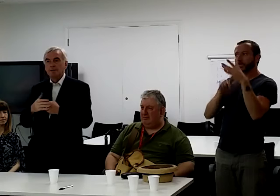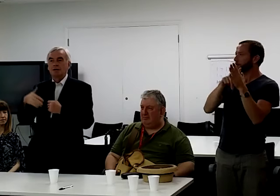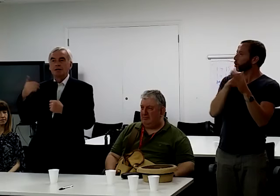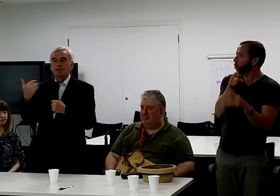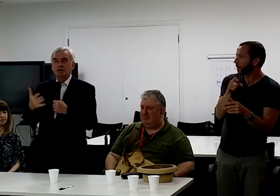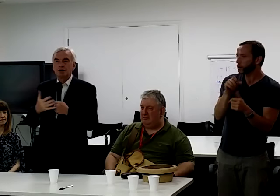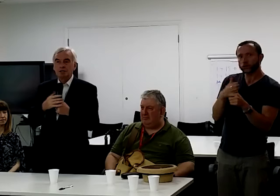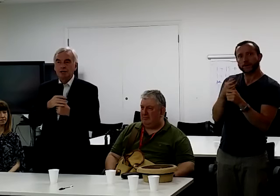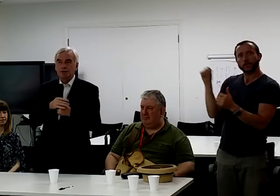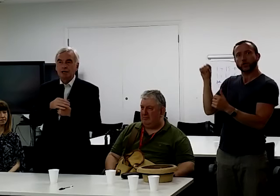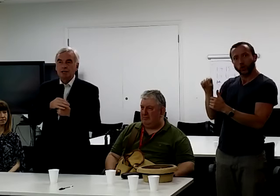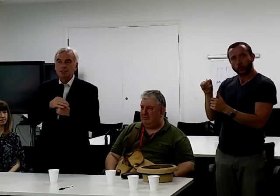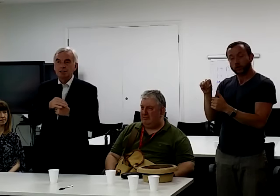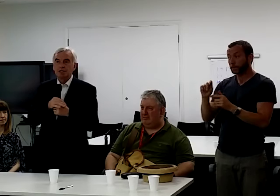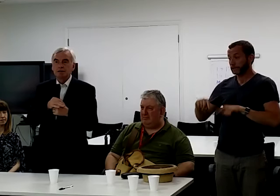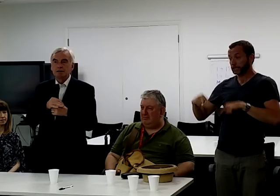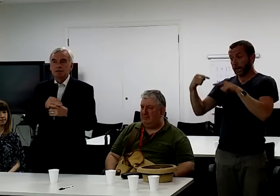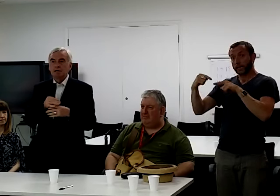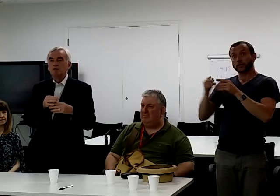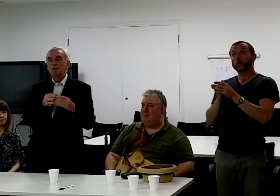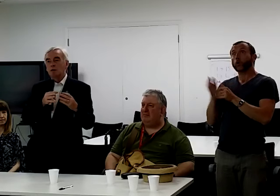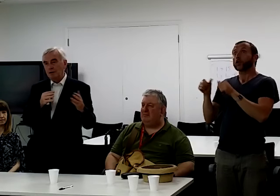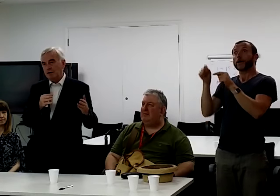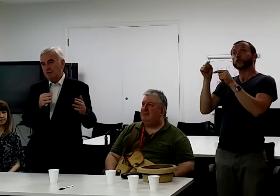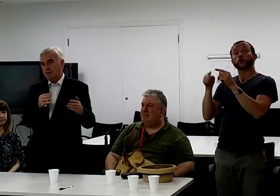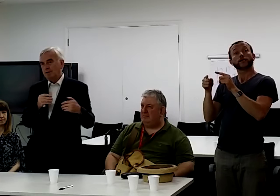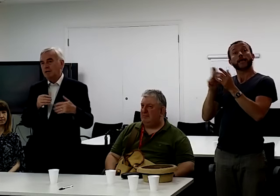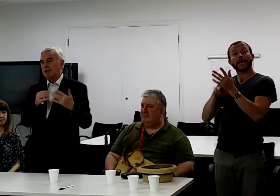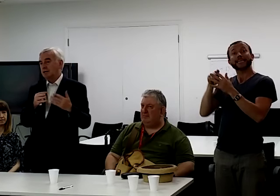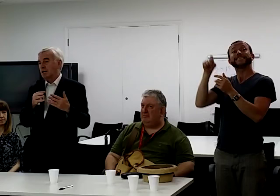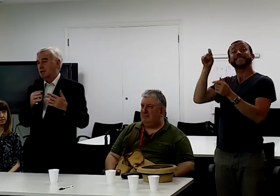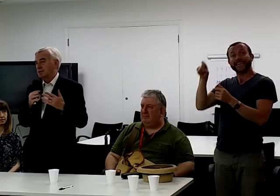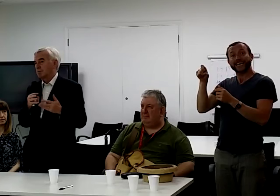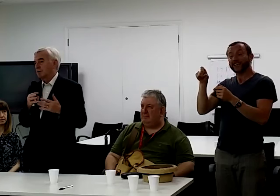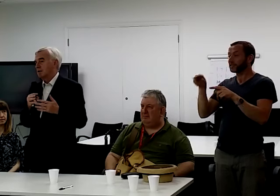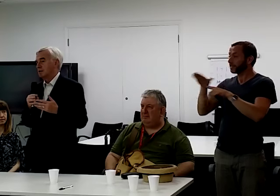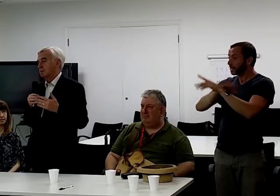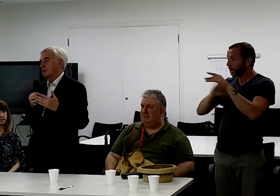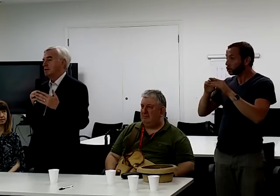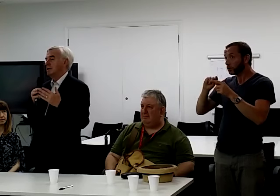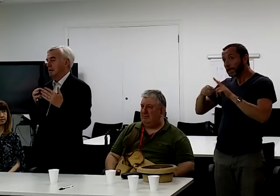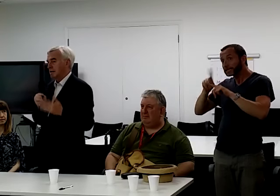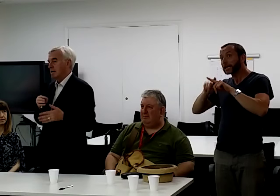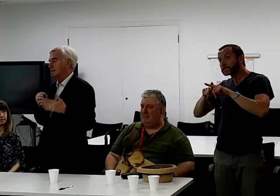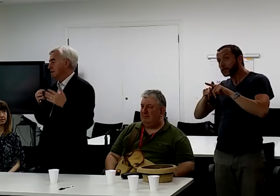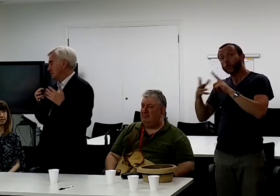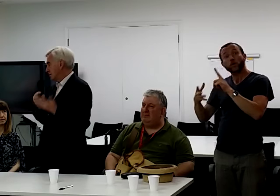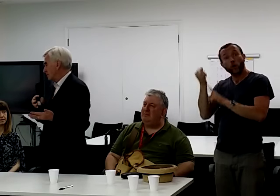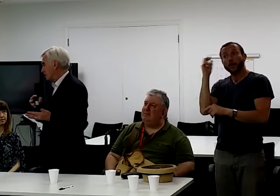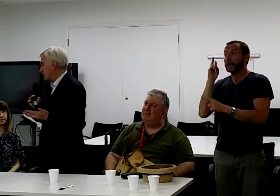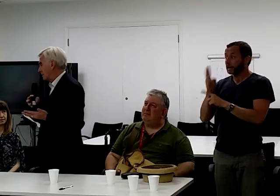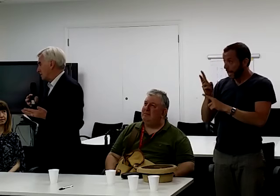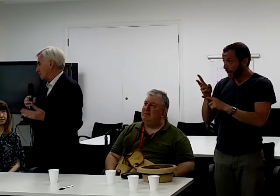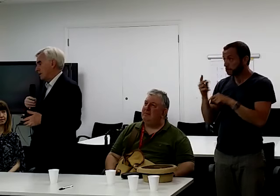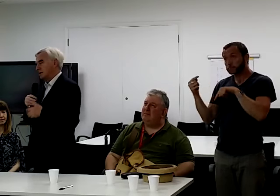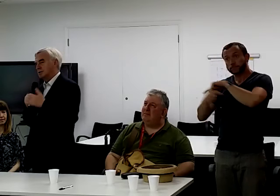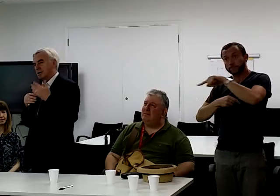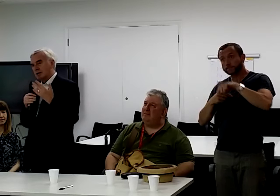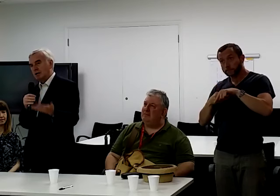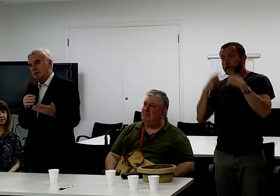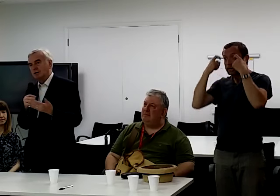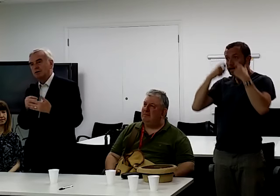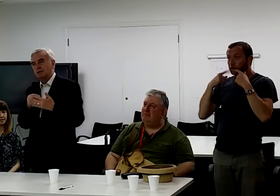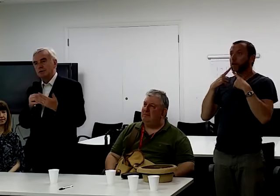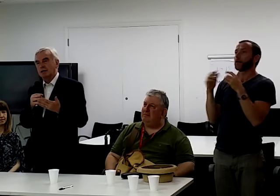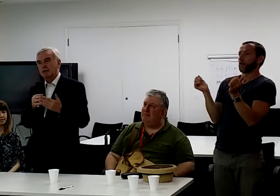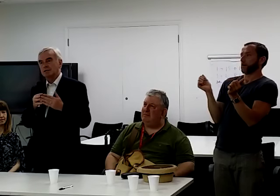that. But then they challenged that at the NEC, and we won that vote. We had to get a separate legal opinion, yet again, two legal